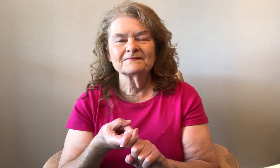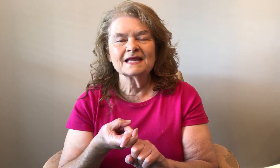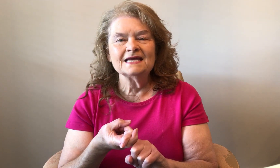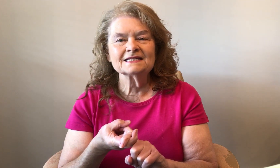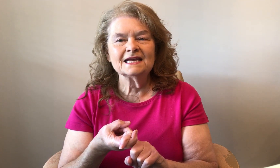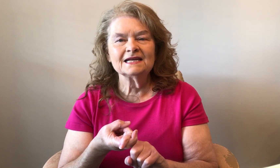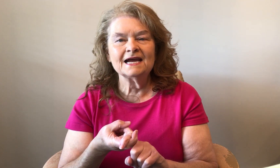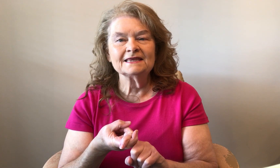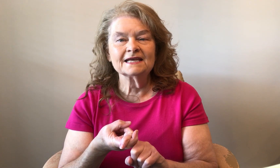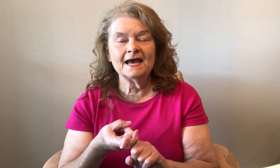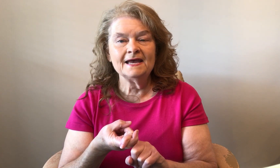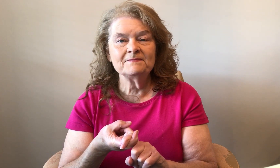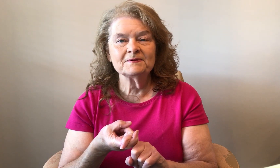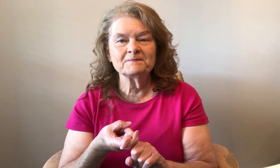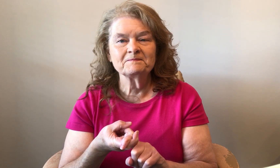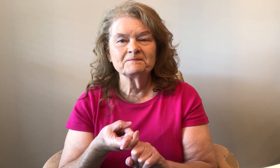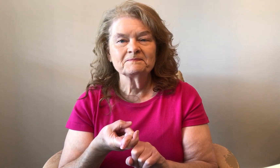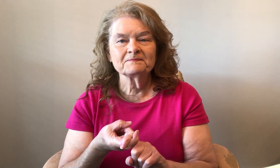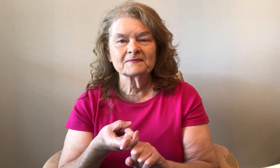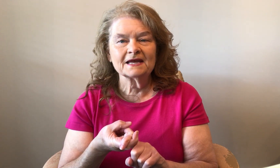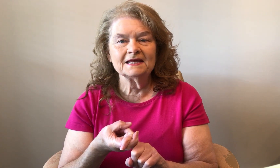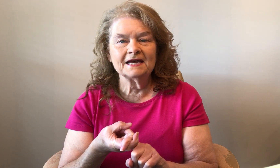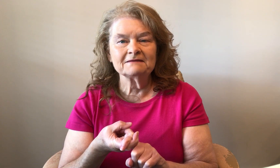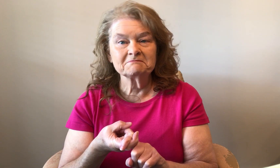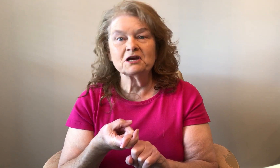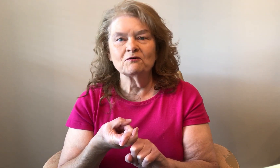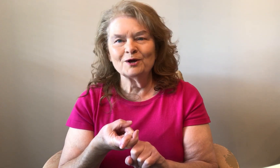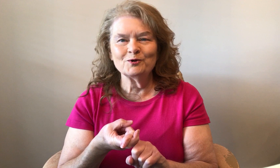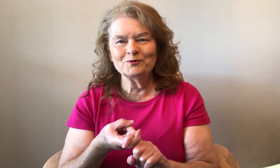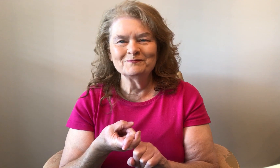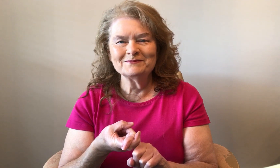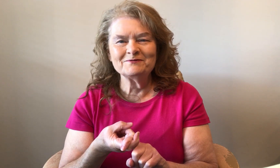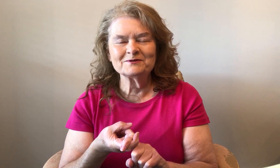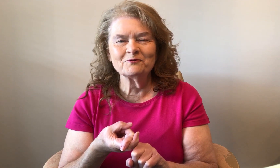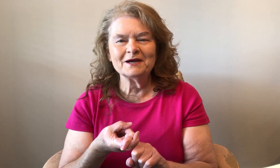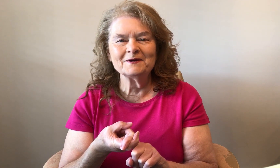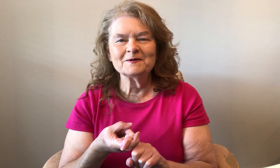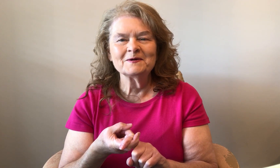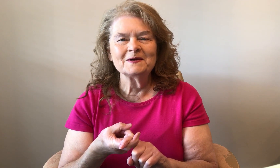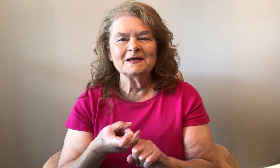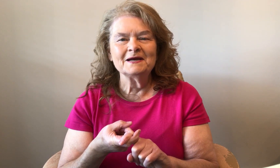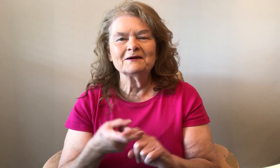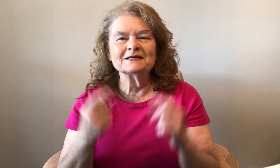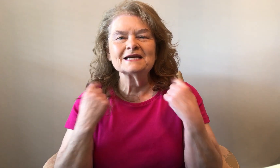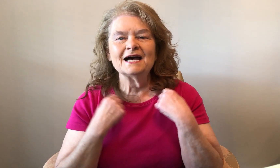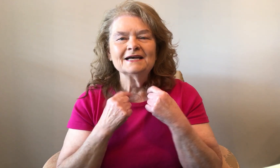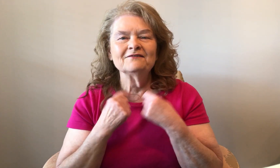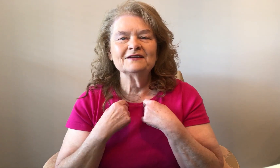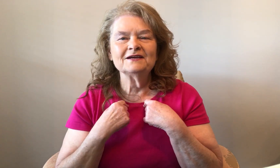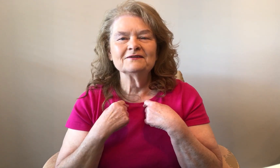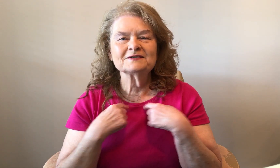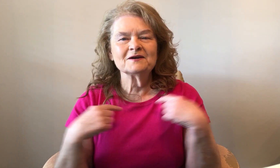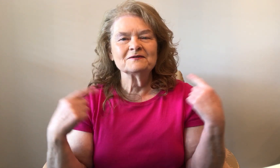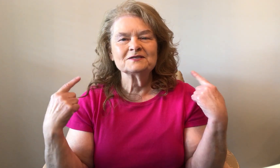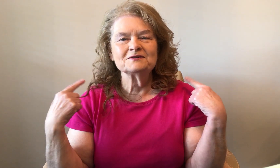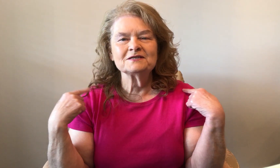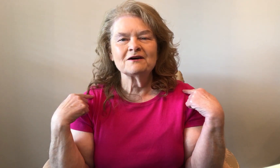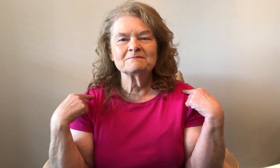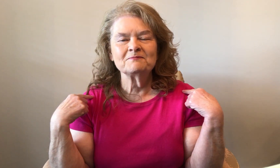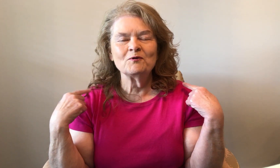It's kind of like the cape that Zorro used to wear, or tied over here, so it's just pointing